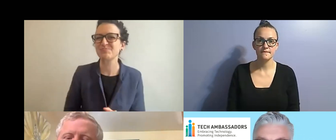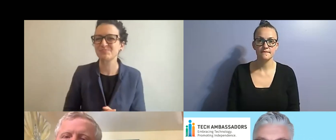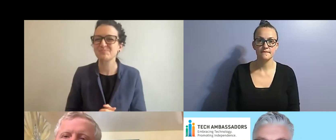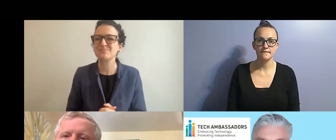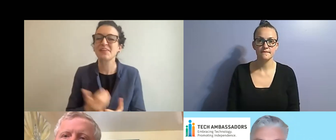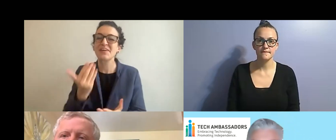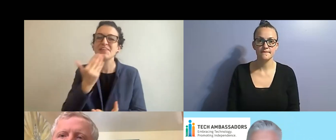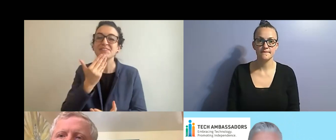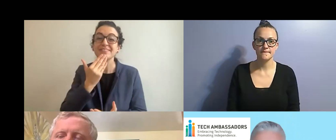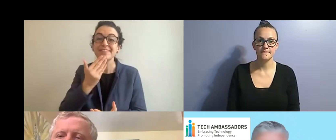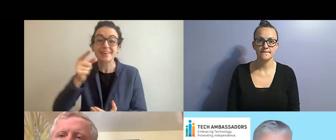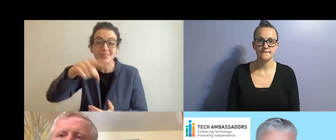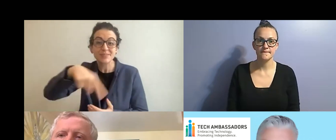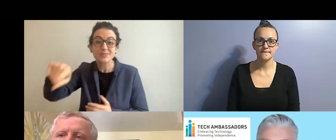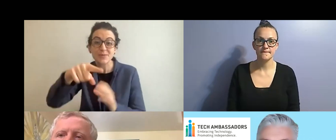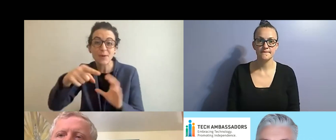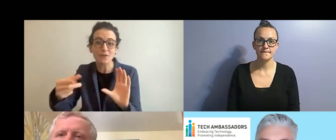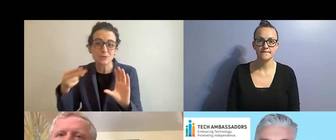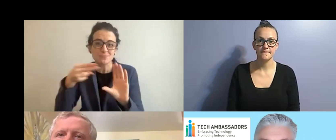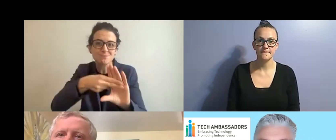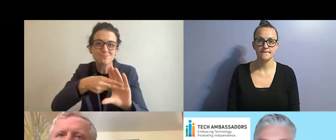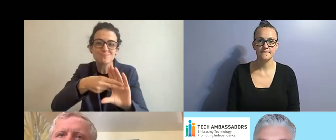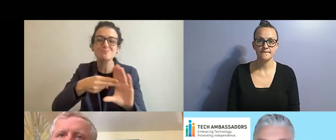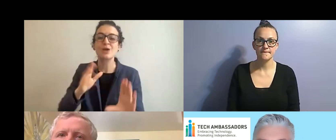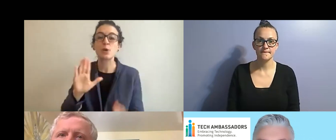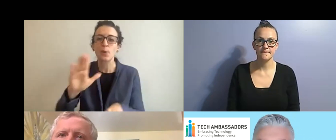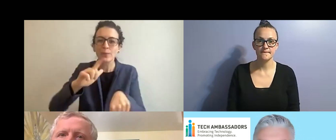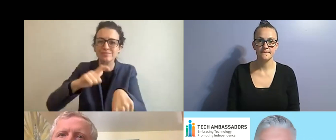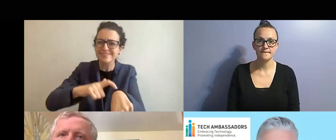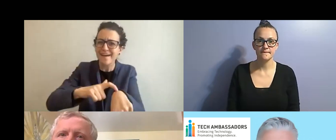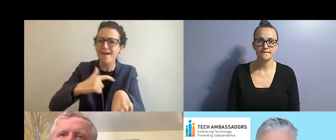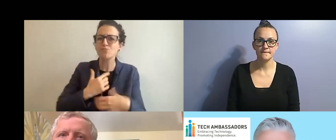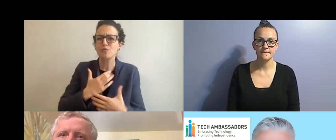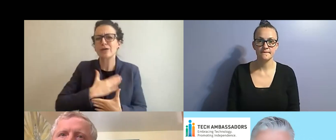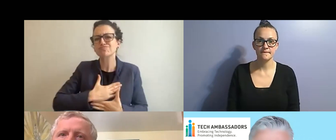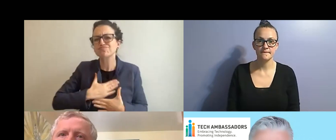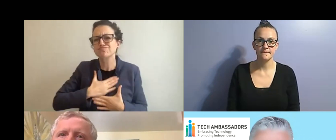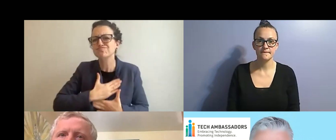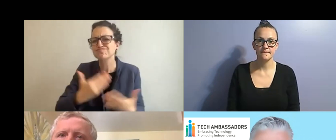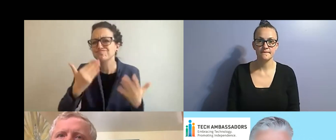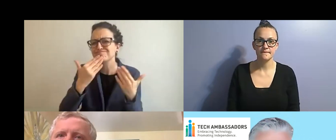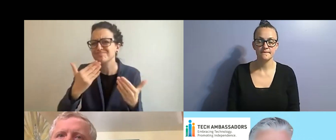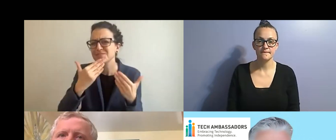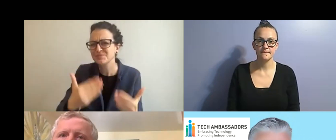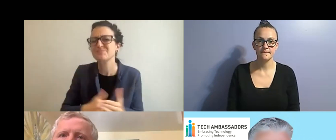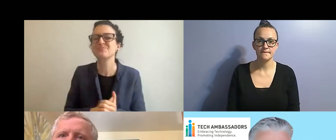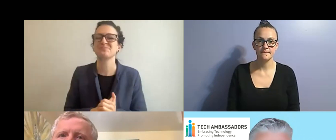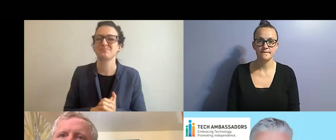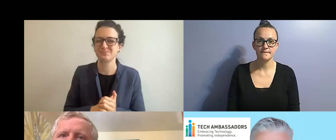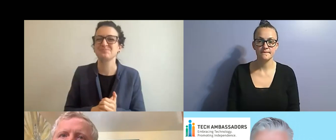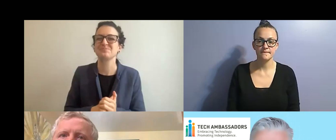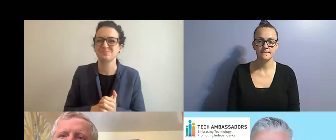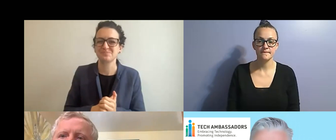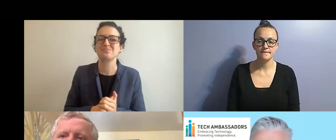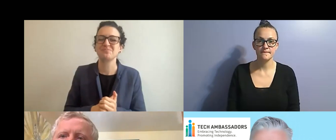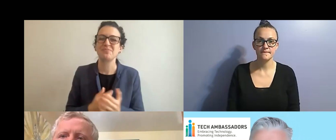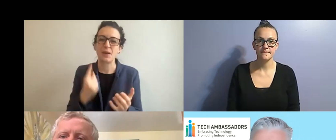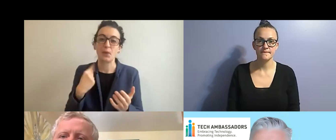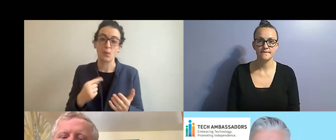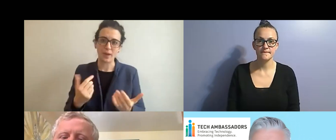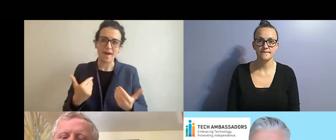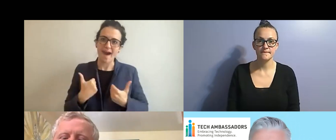for joining us. We really appreciate your time, and we think we've got a nice, fun, and